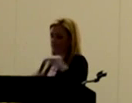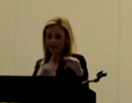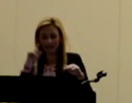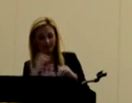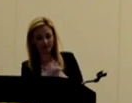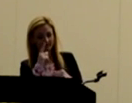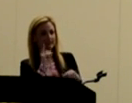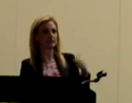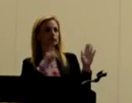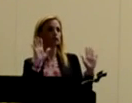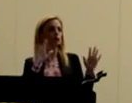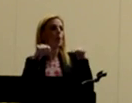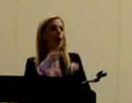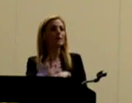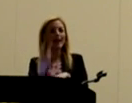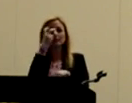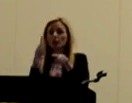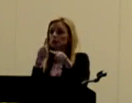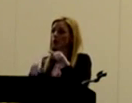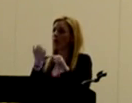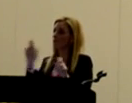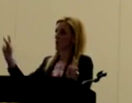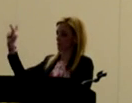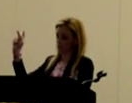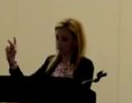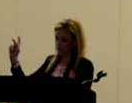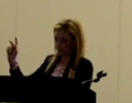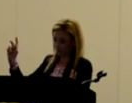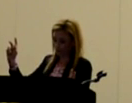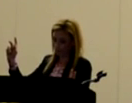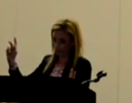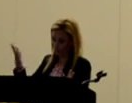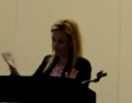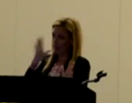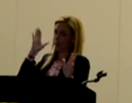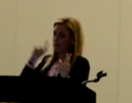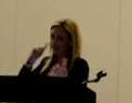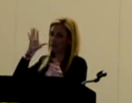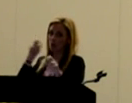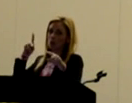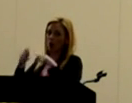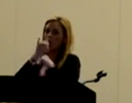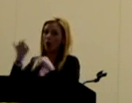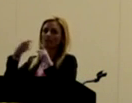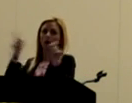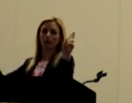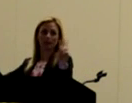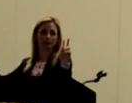to go blind rather than deaf. Because while blindness cuts you off from things, deafness cuts you off